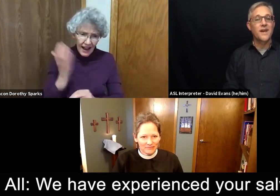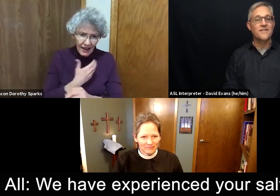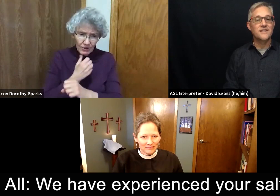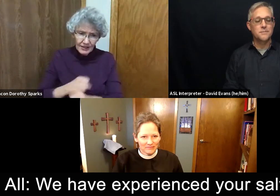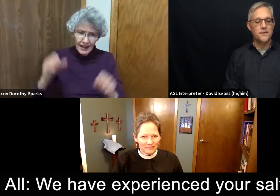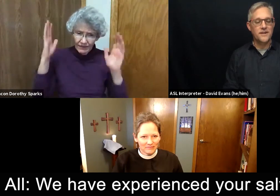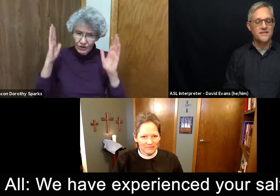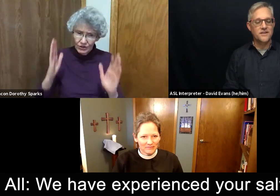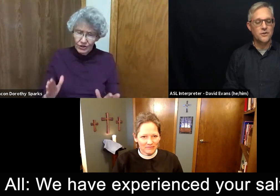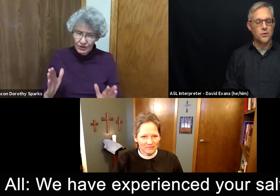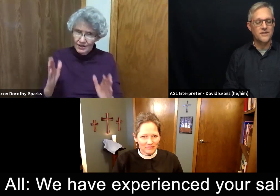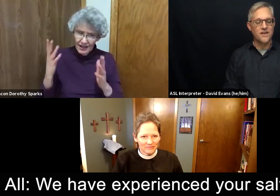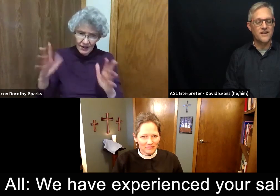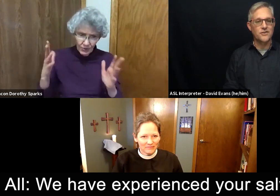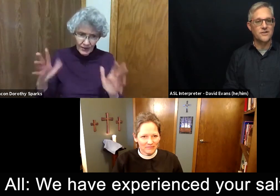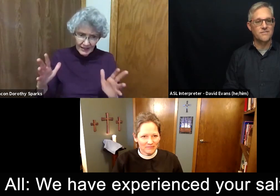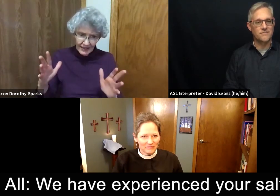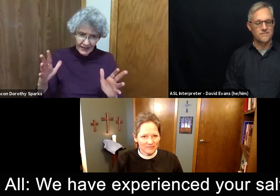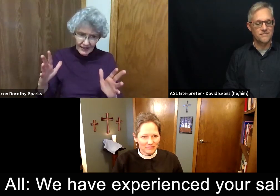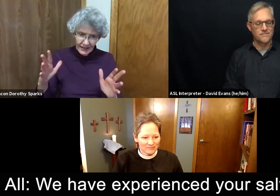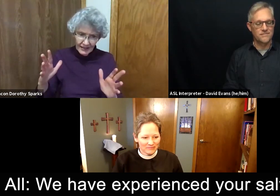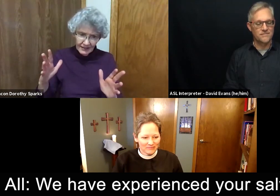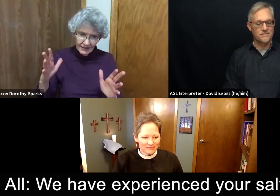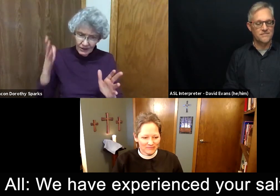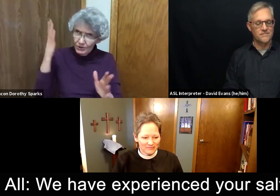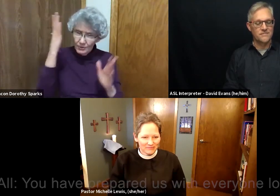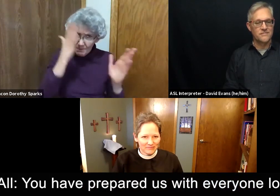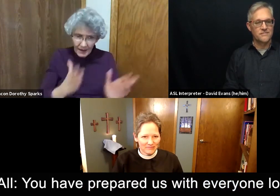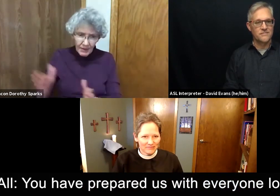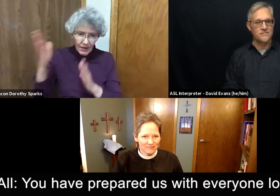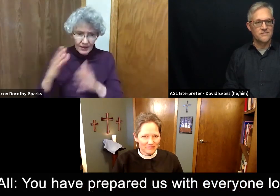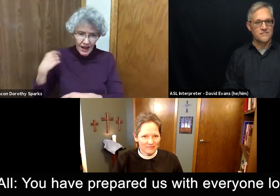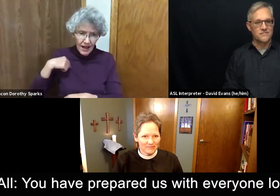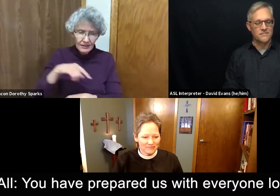We have experienced your salvation.